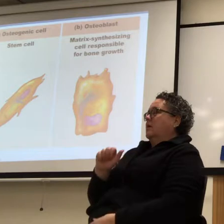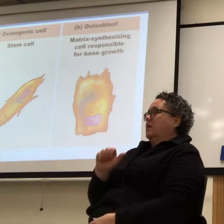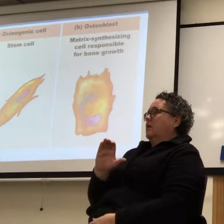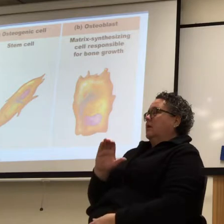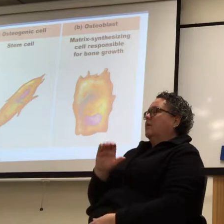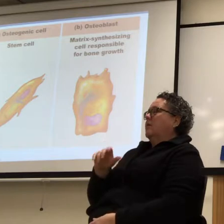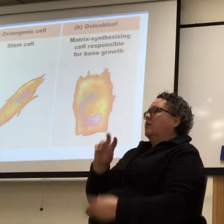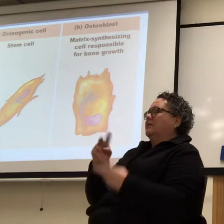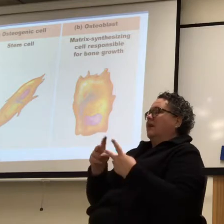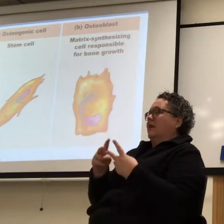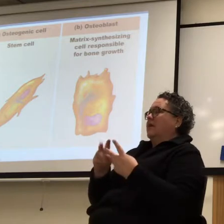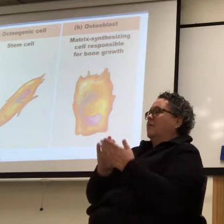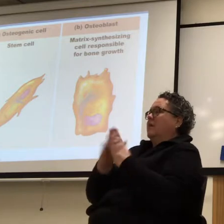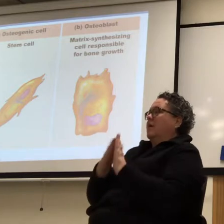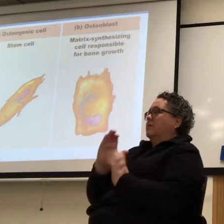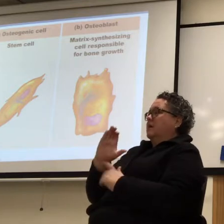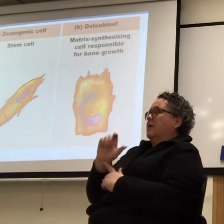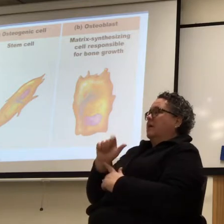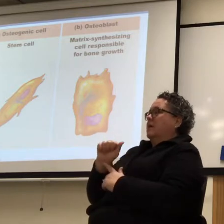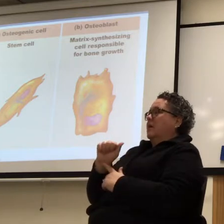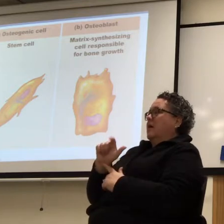calcified.